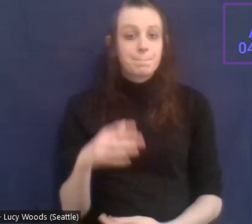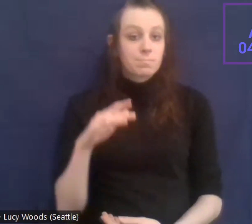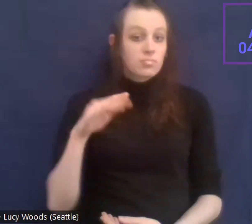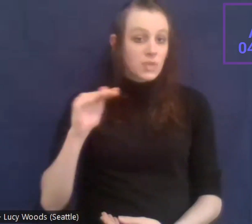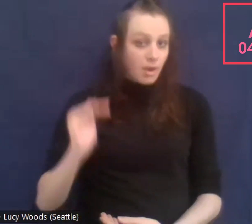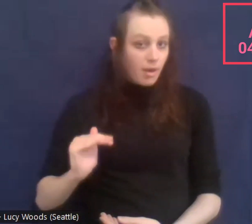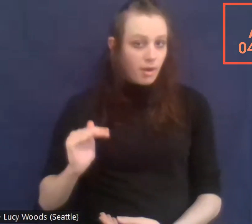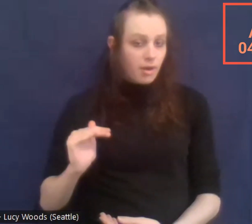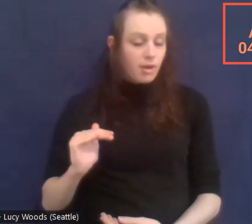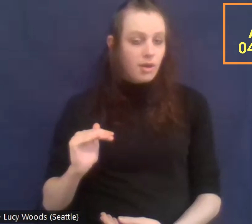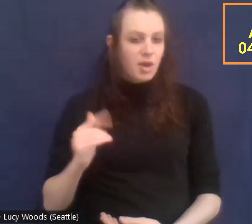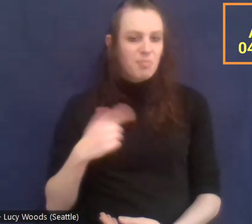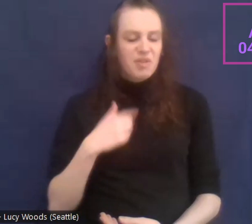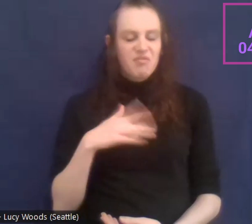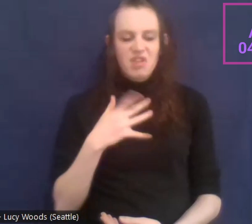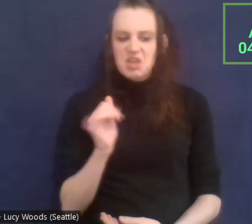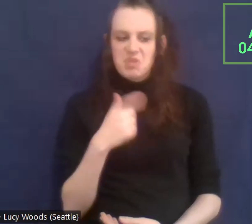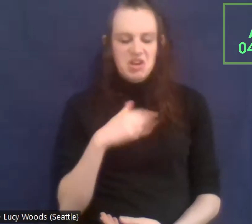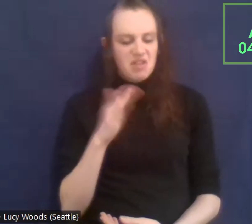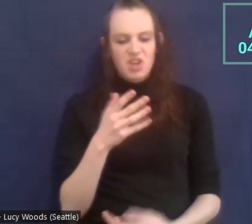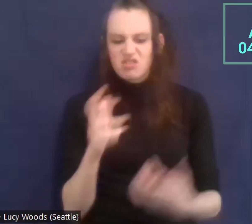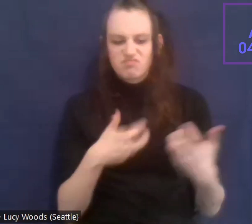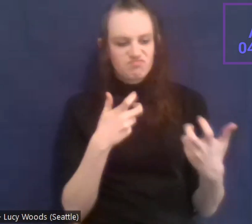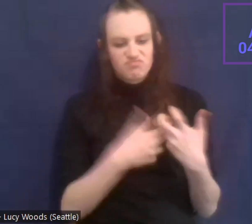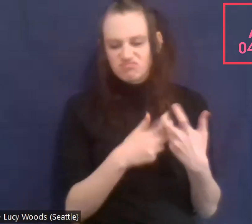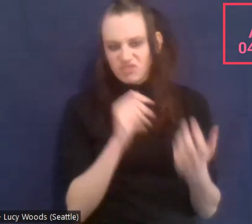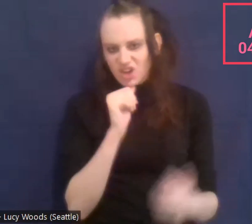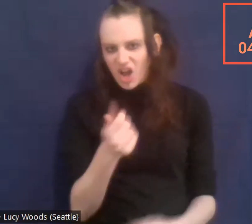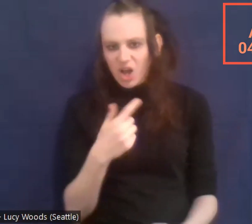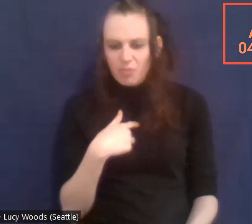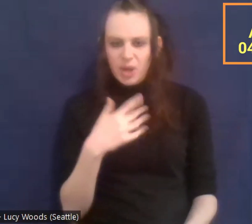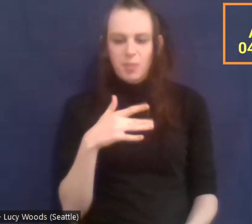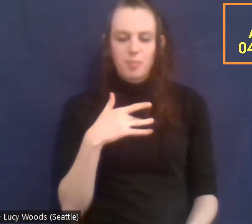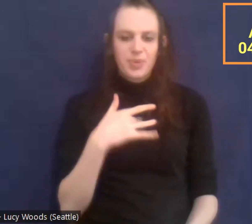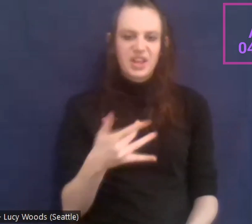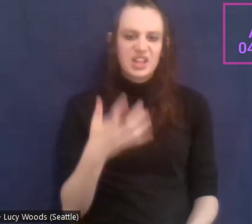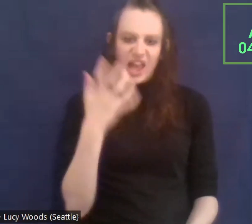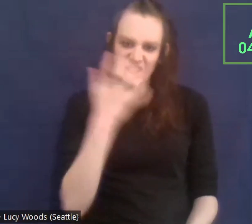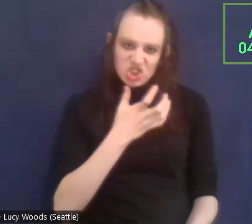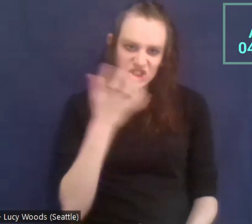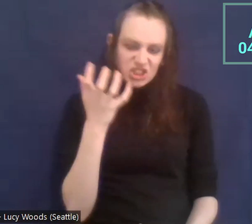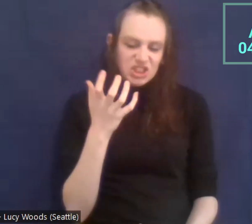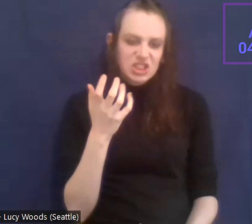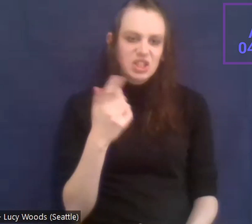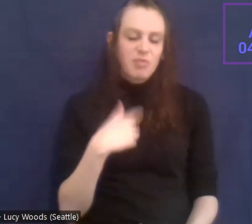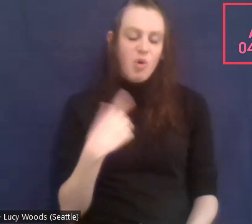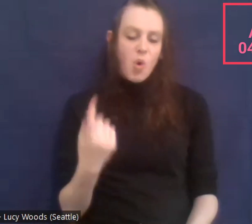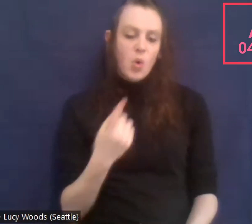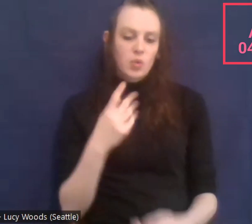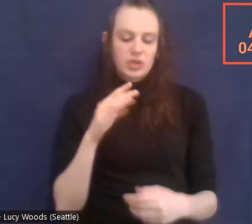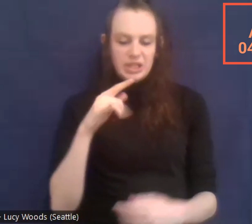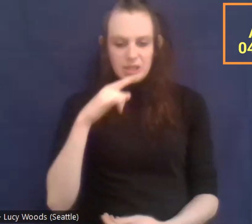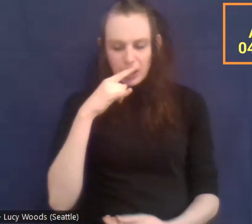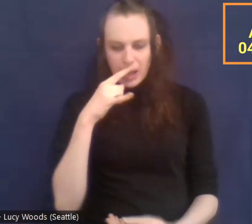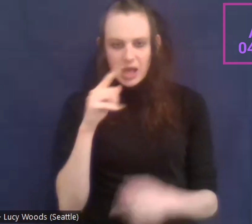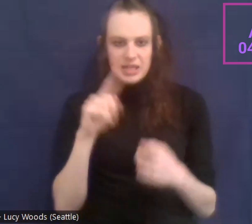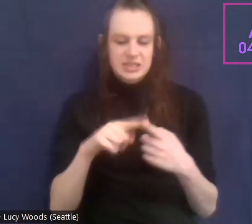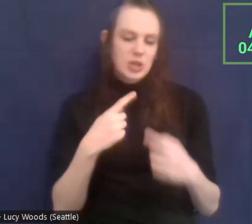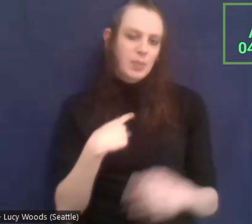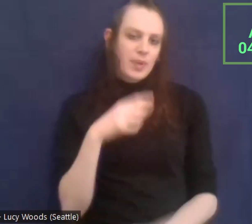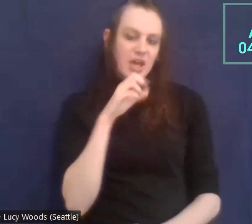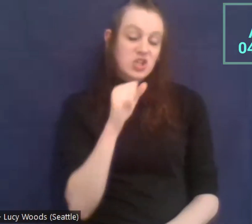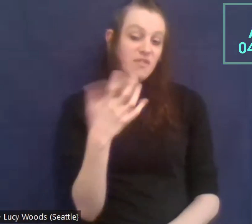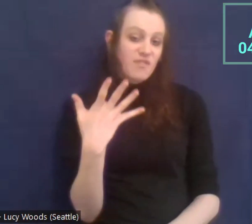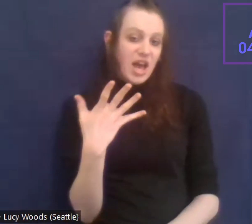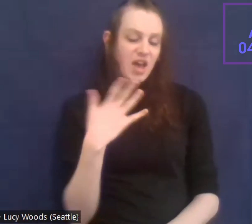feel like I fit in. I was a pretty angry kid. Um, I was an only child until I was 5, and then my little brother was born.